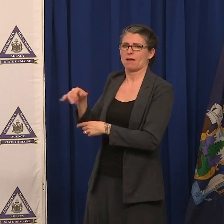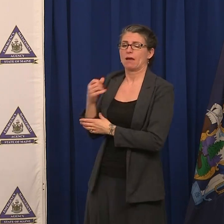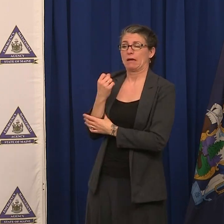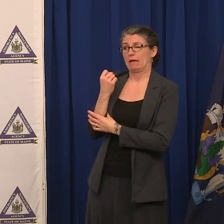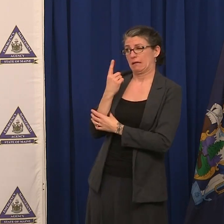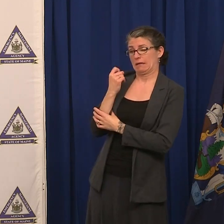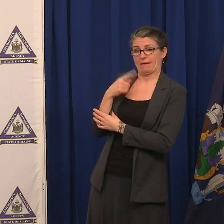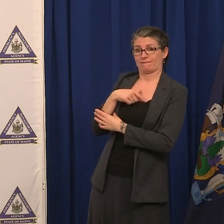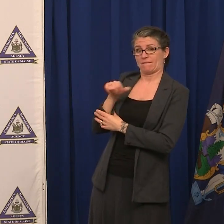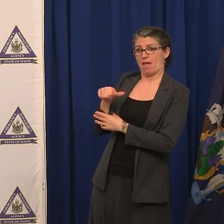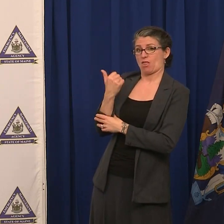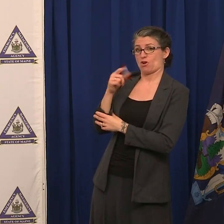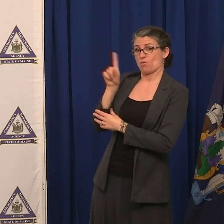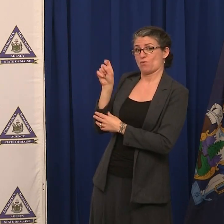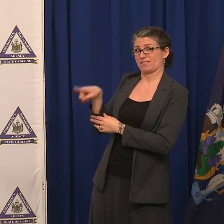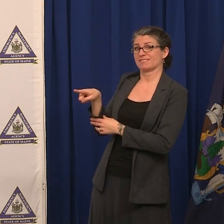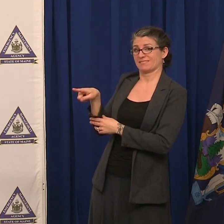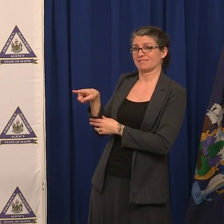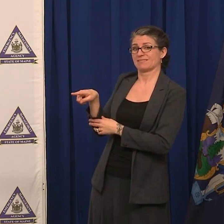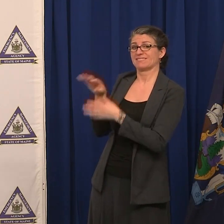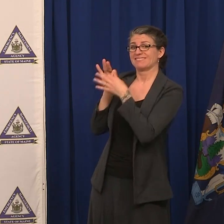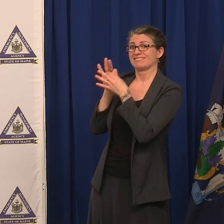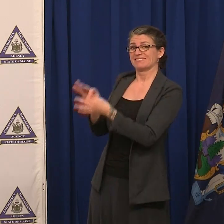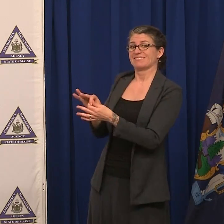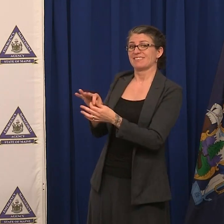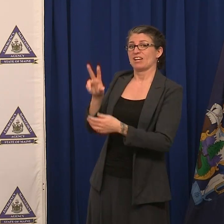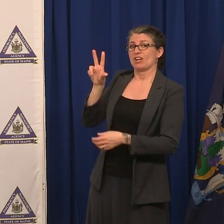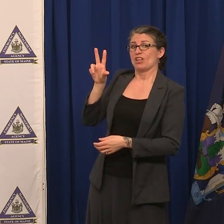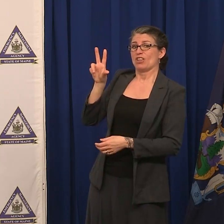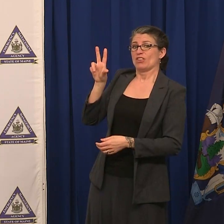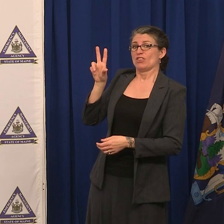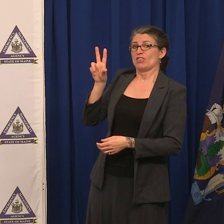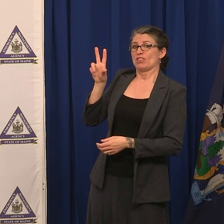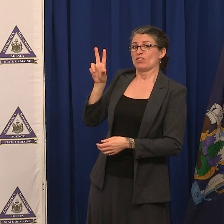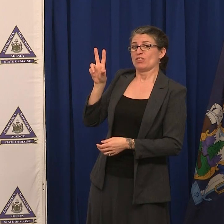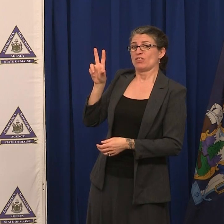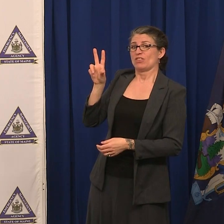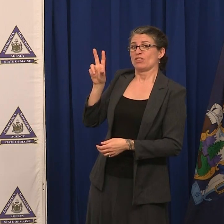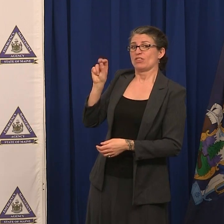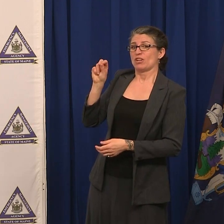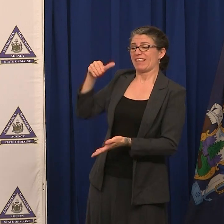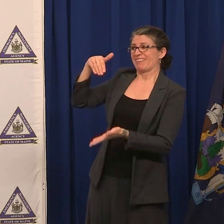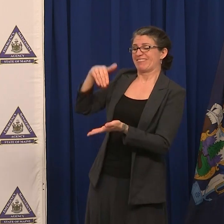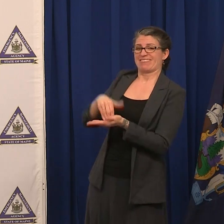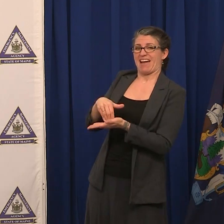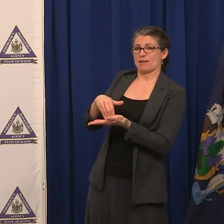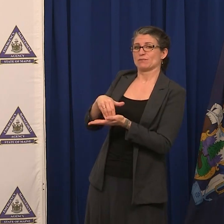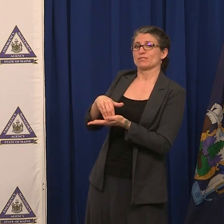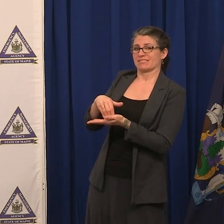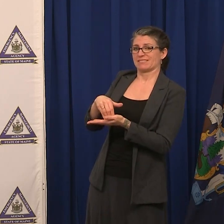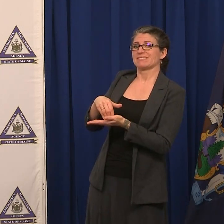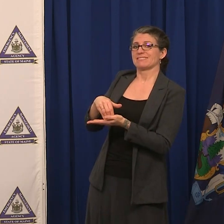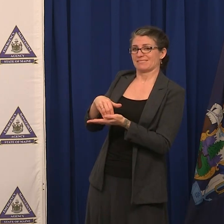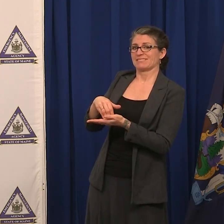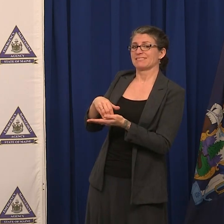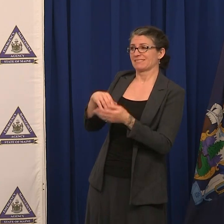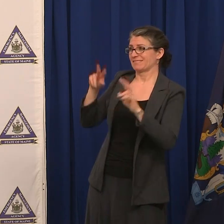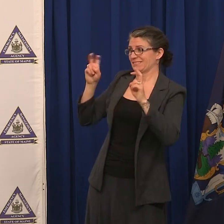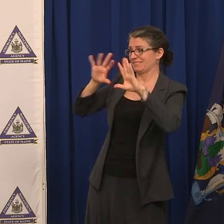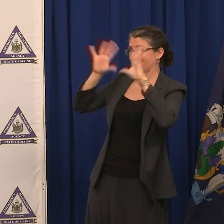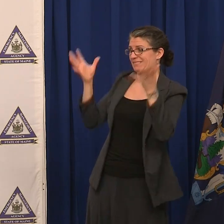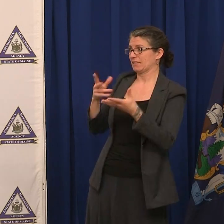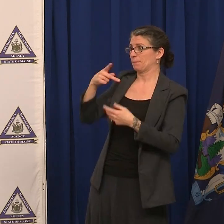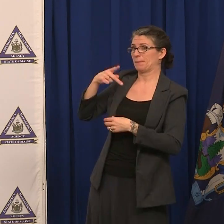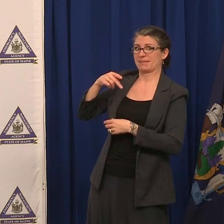you discussed with the PPE situation, and this apparent warning from the feds that